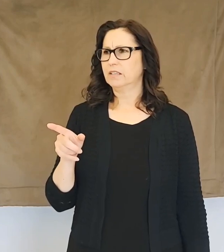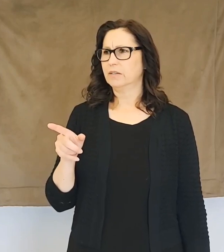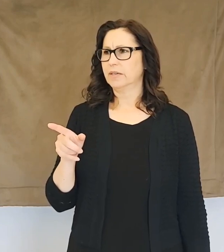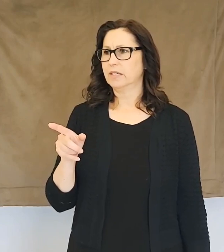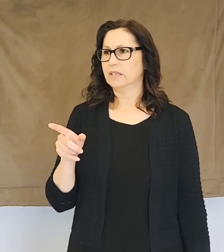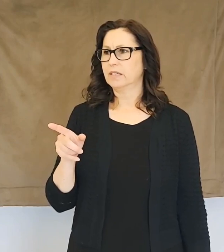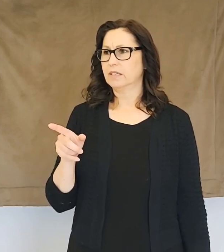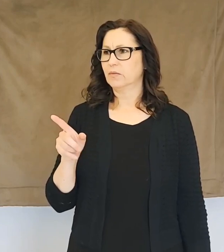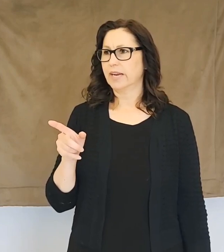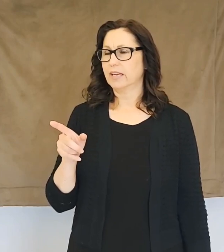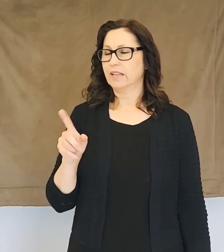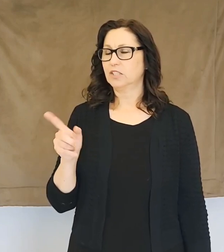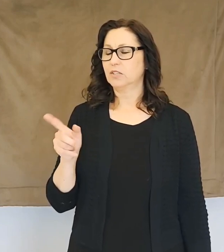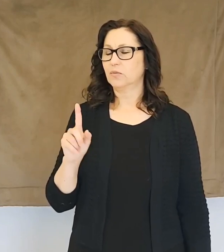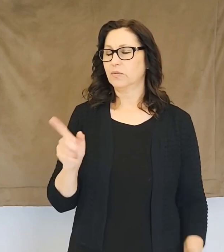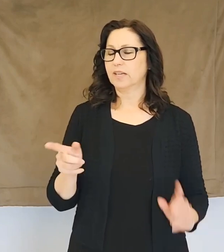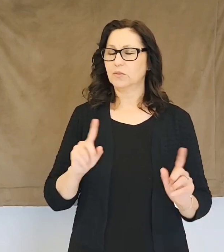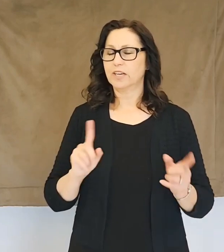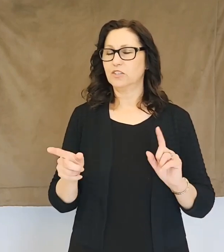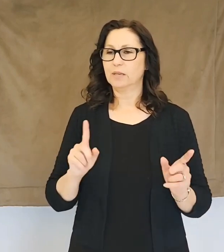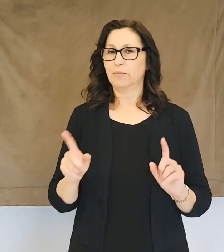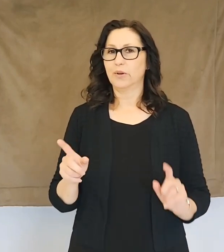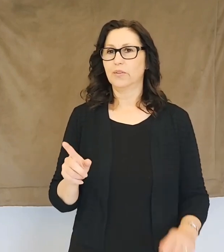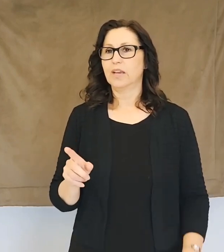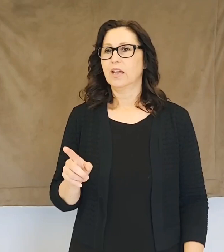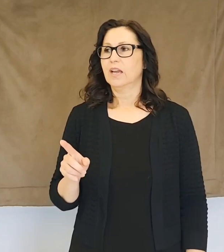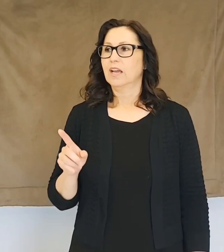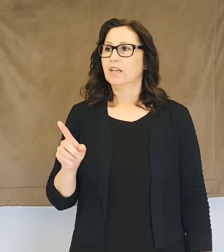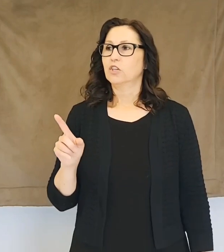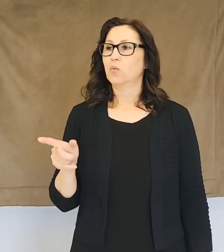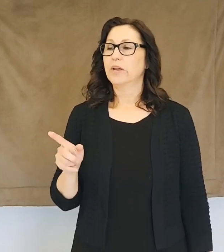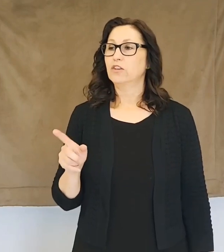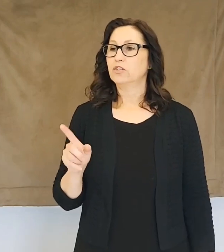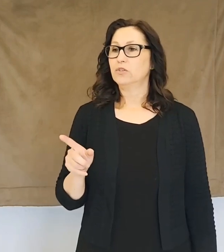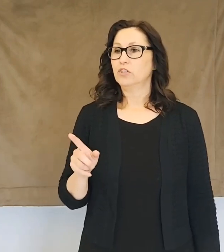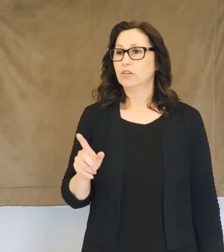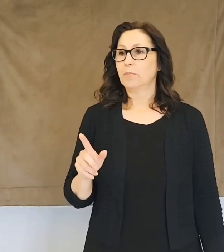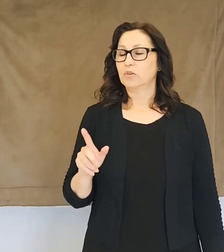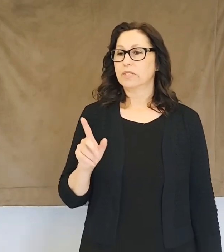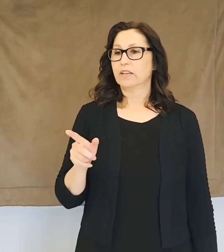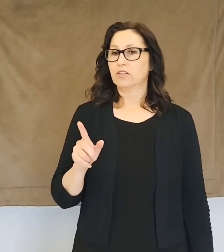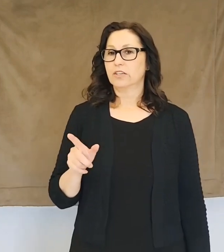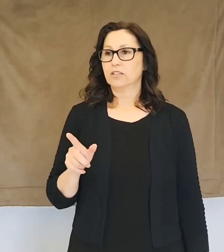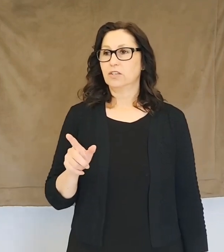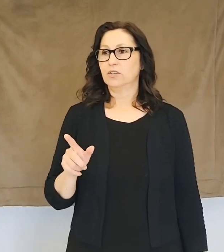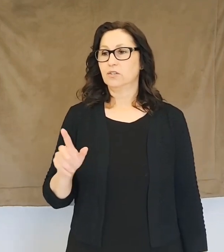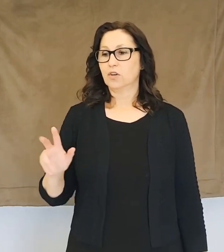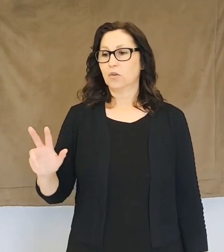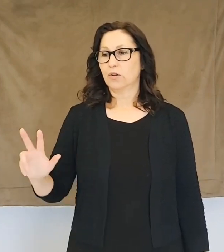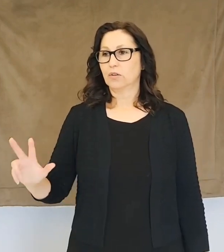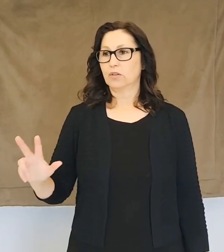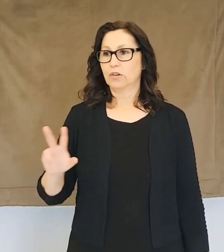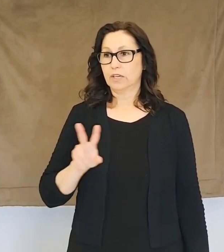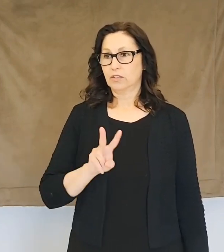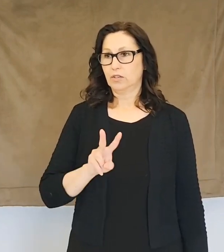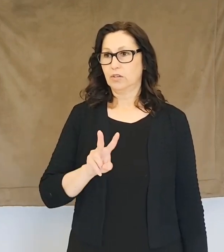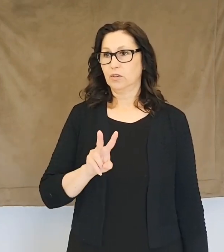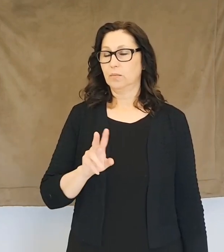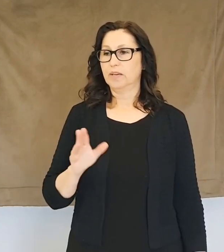or right? Right. That's right. You did both. So when you're doing your numbers like 32, don't go 32,